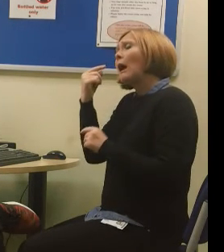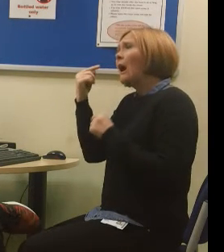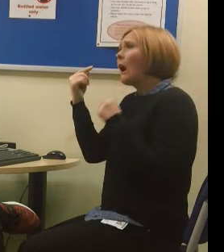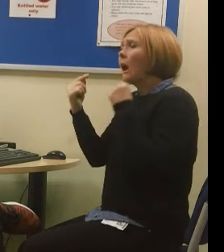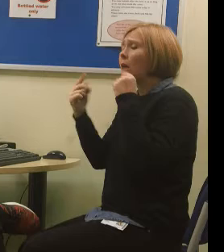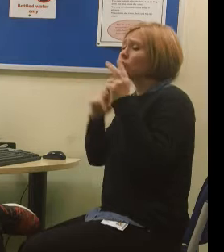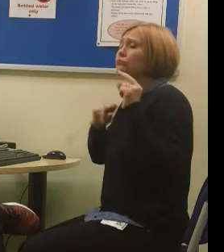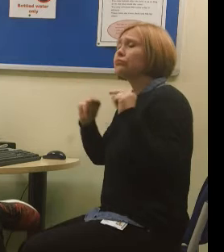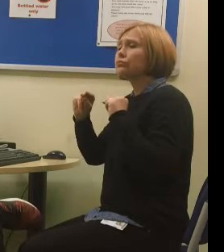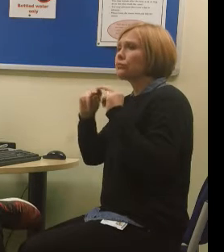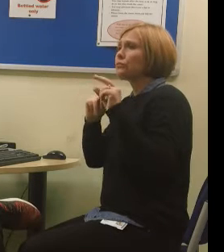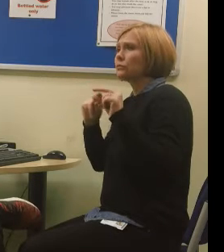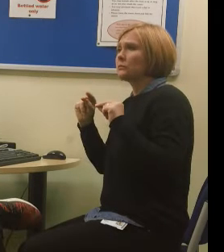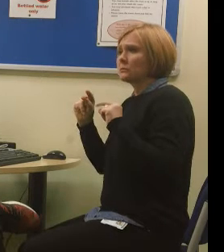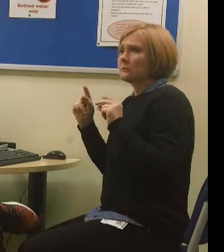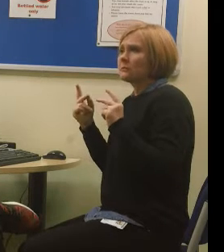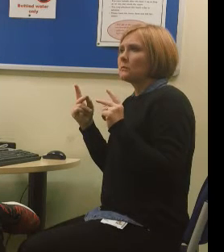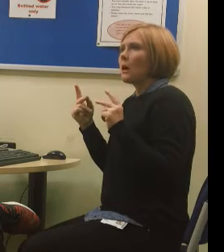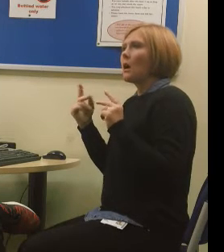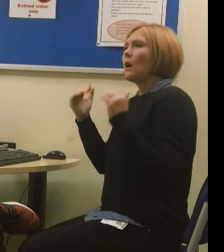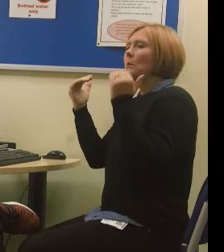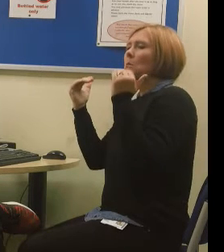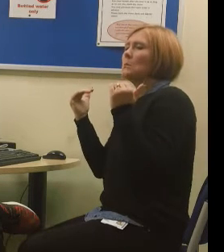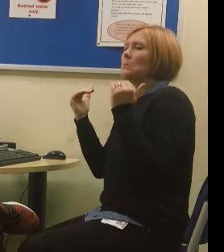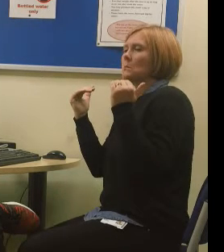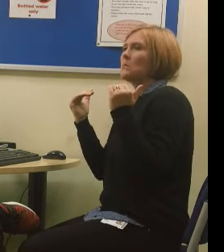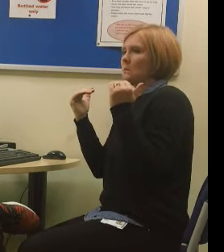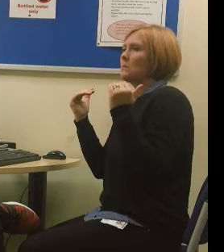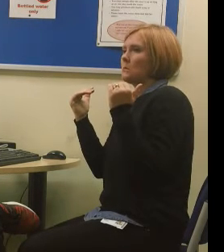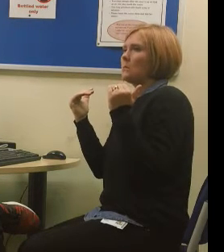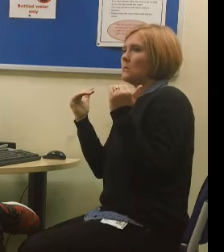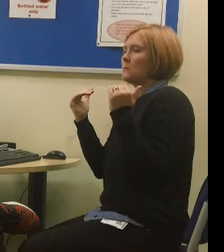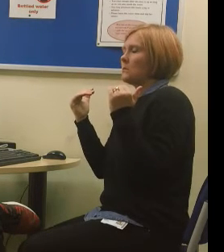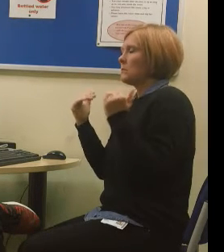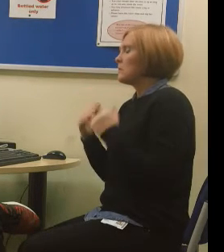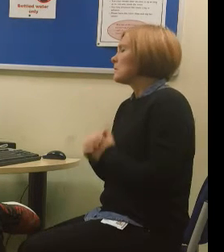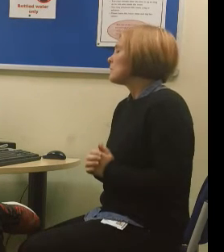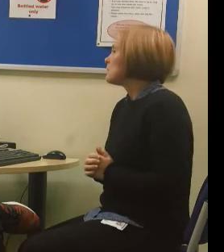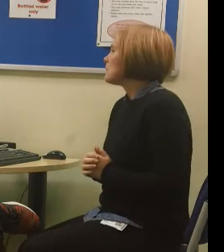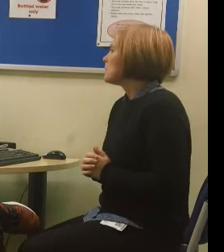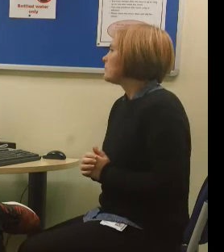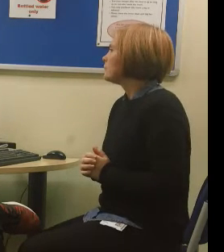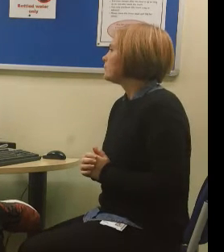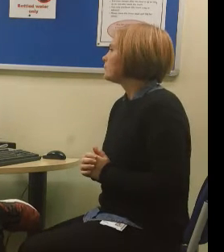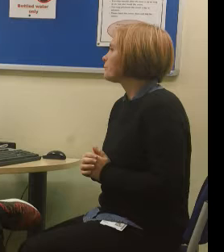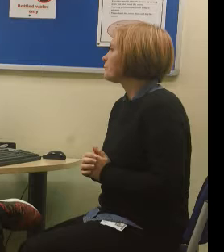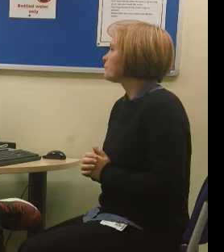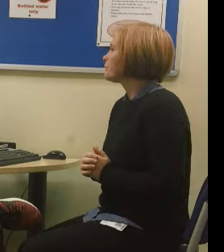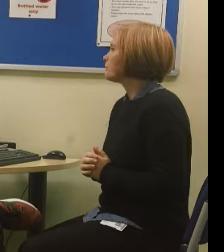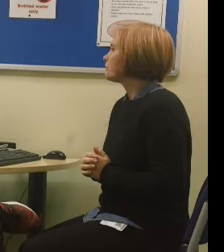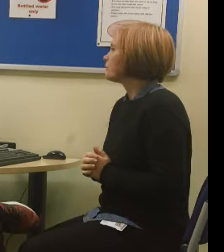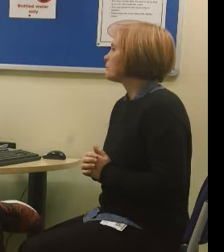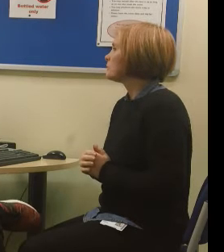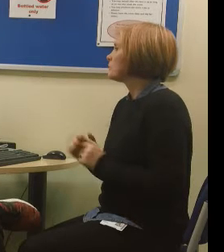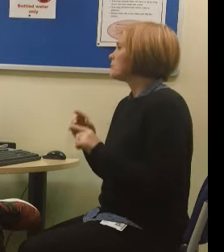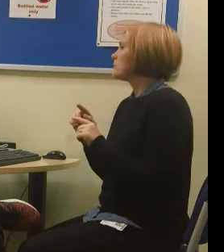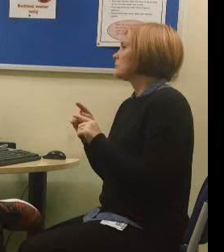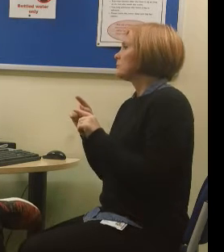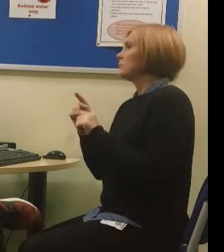noisier than the rest of the library, but not quite as noisy as the group work zone. This is the quiet study zone for